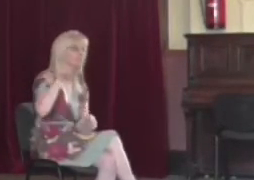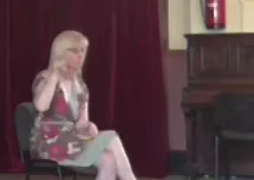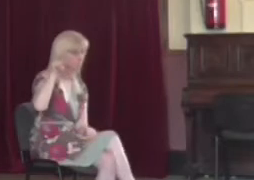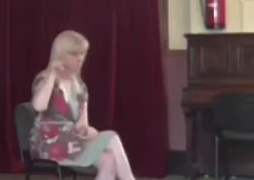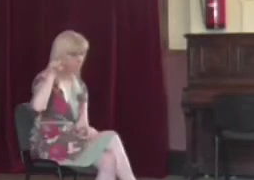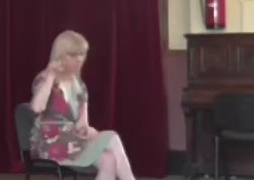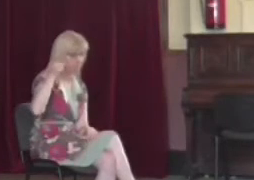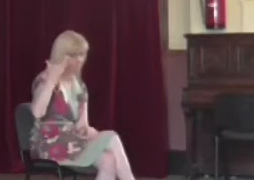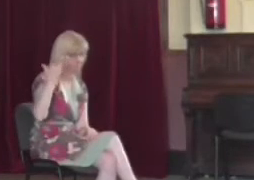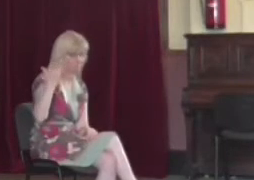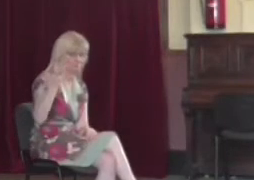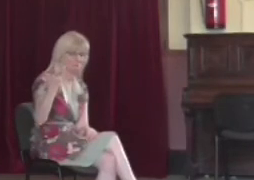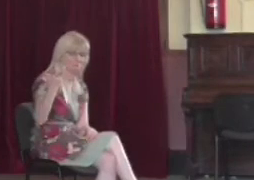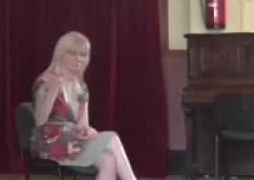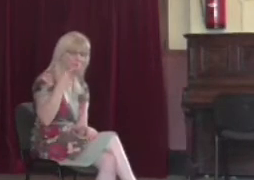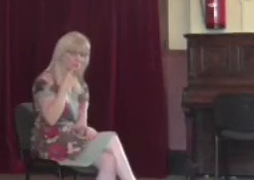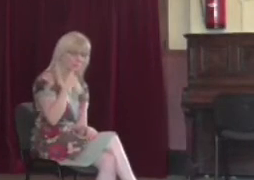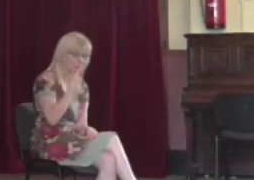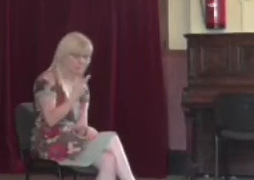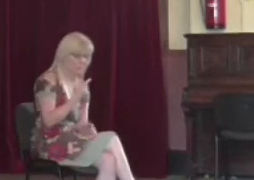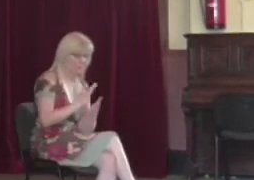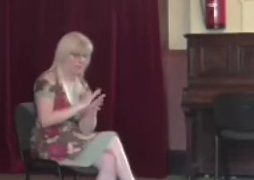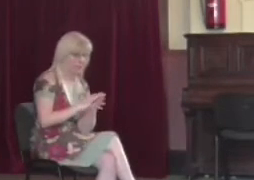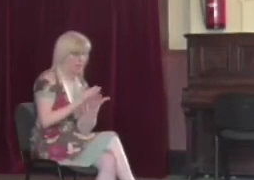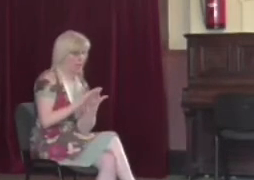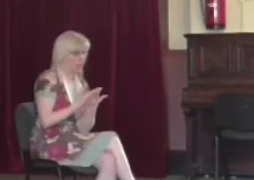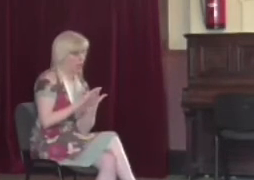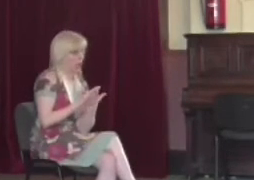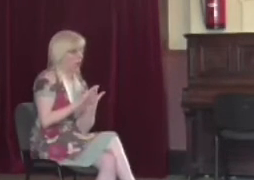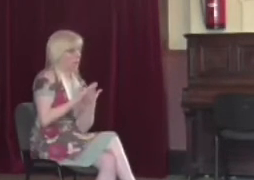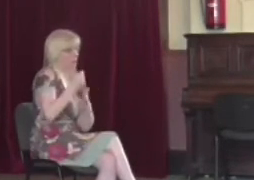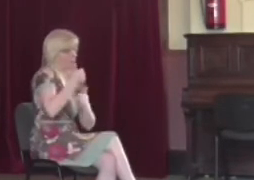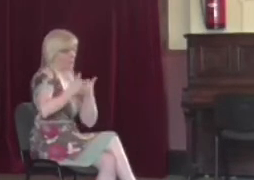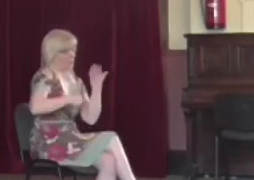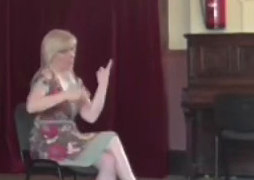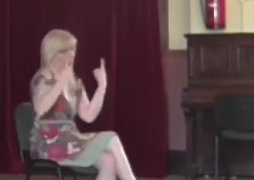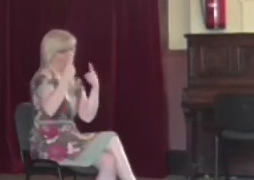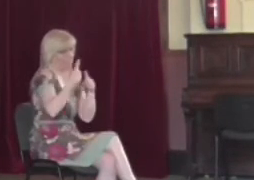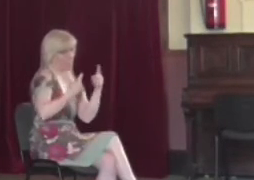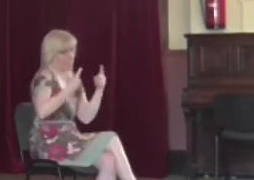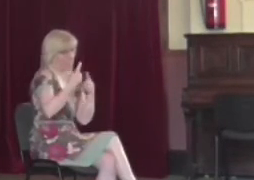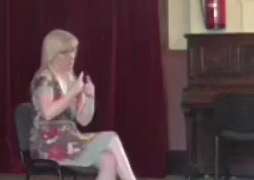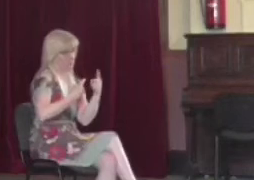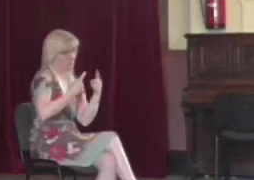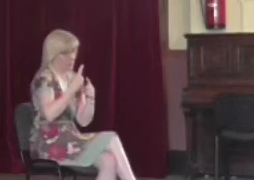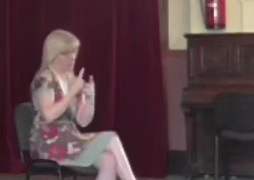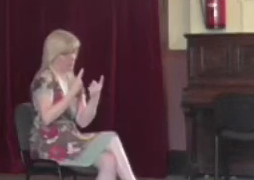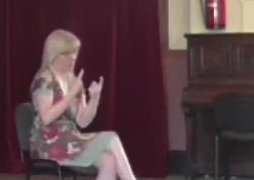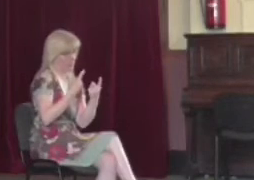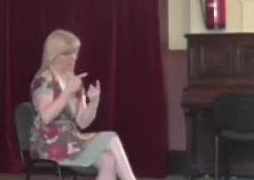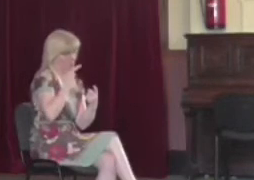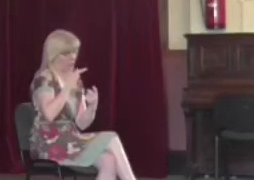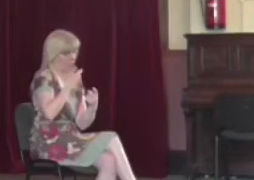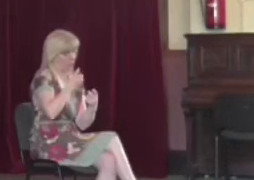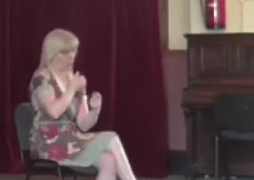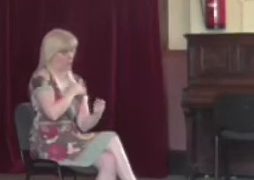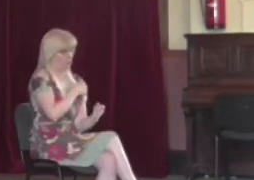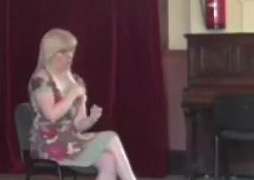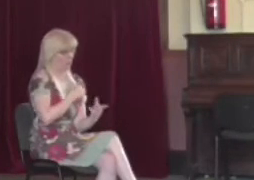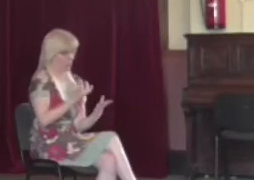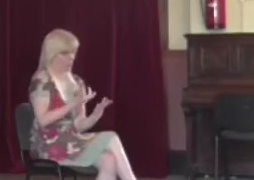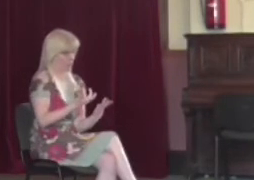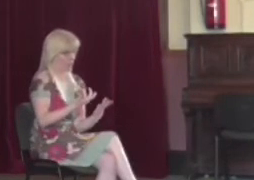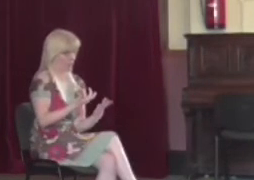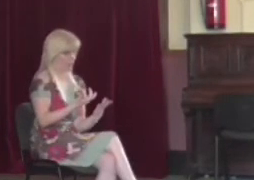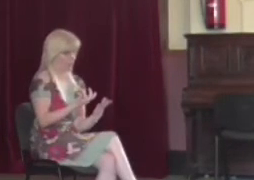last 2 weeks. Sorry, no, on the 2 weeks we got 5. And then the last one we got 4. And every week